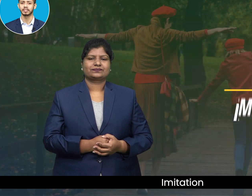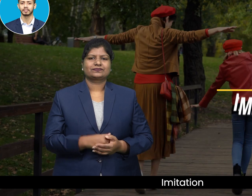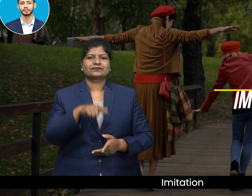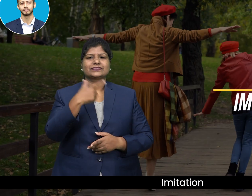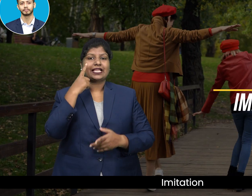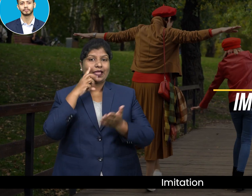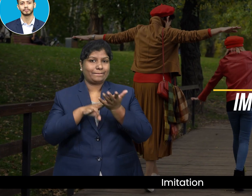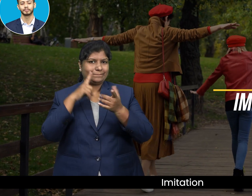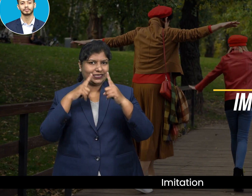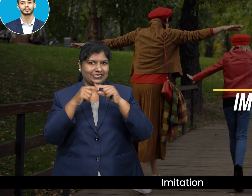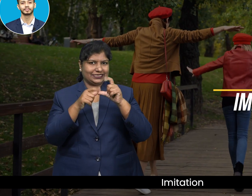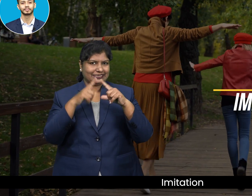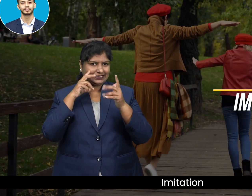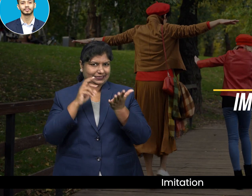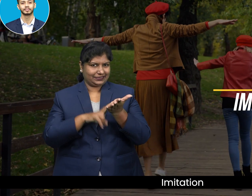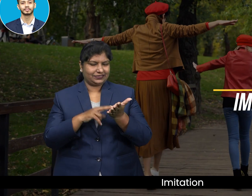Imitation.